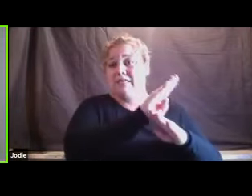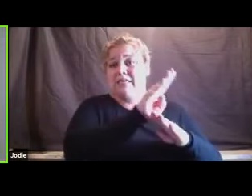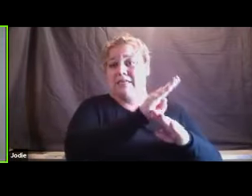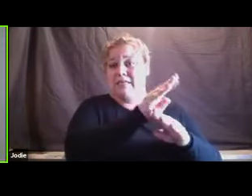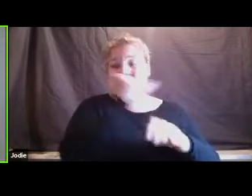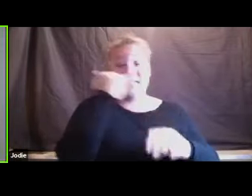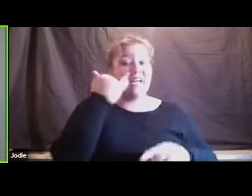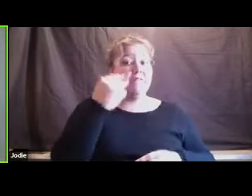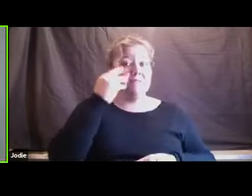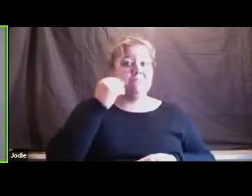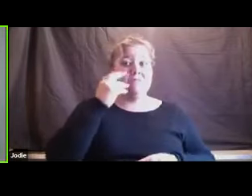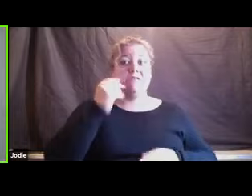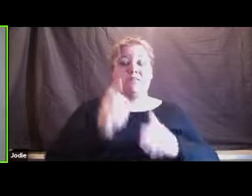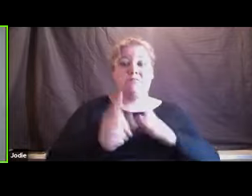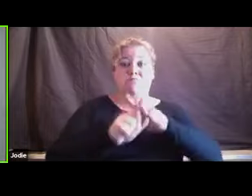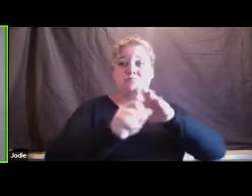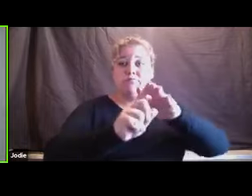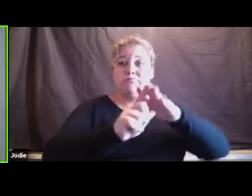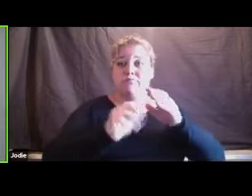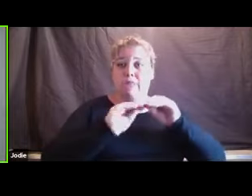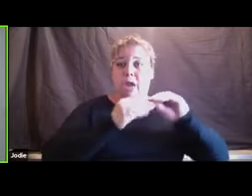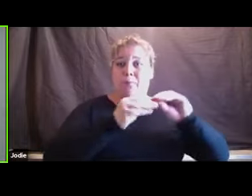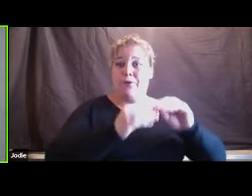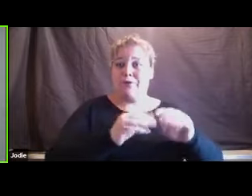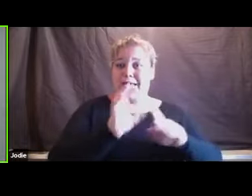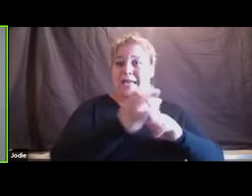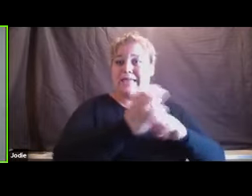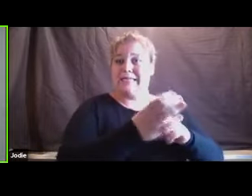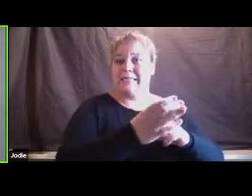future to do the same.